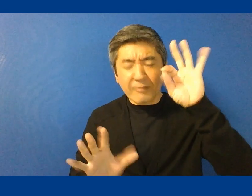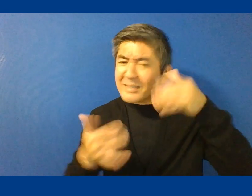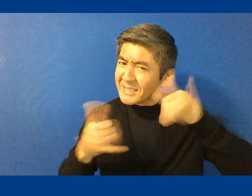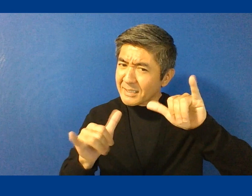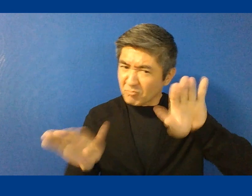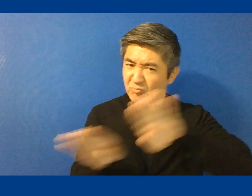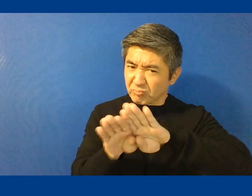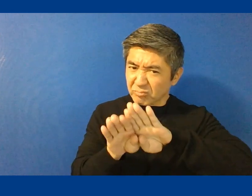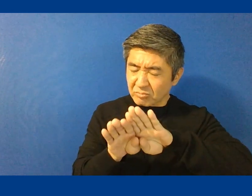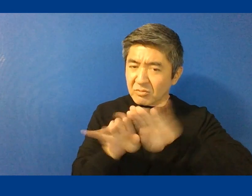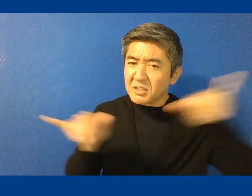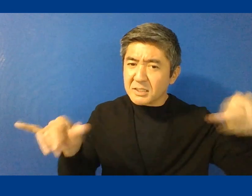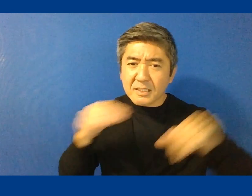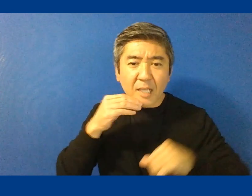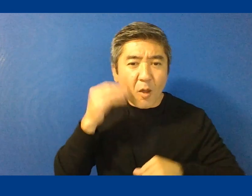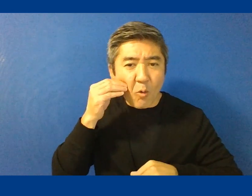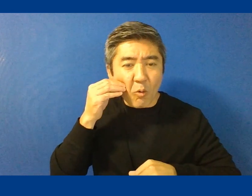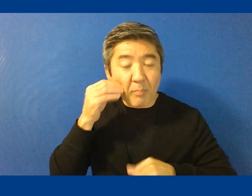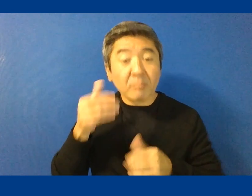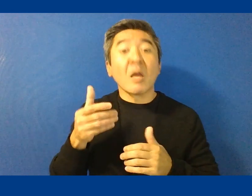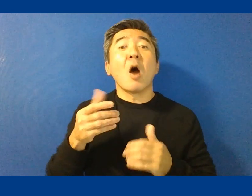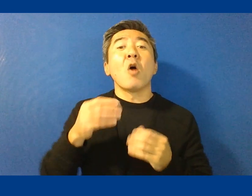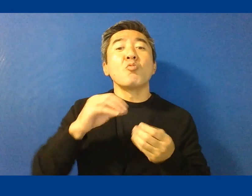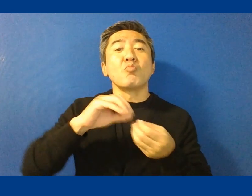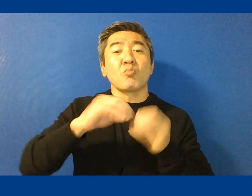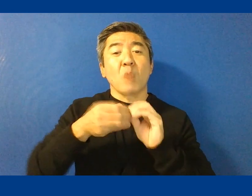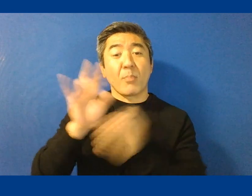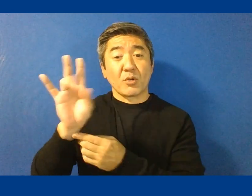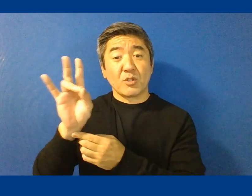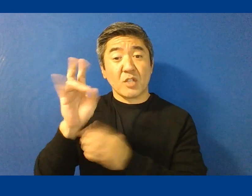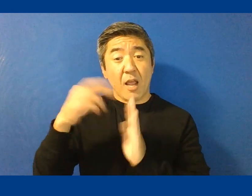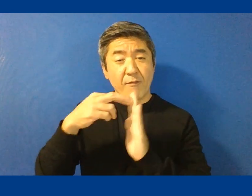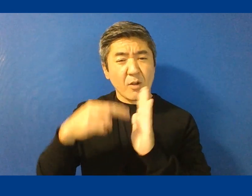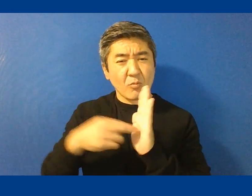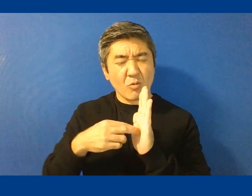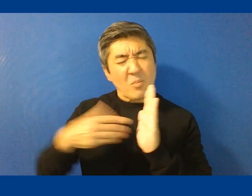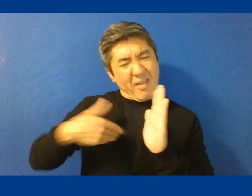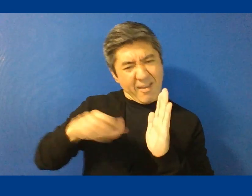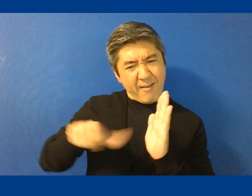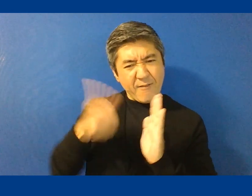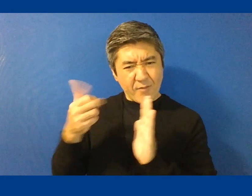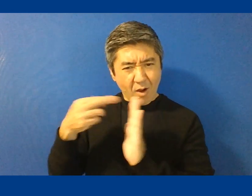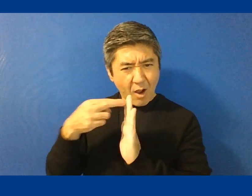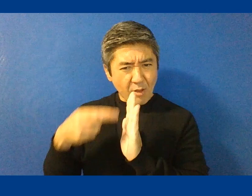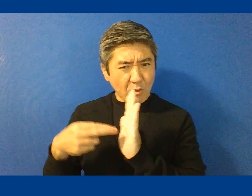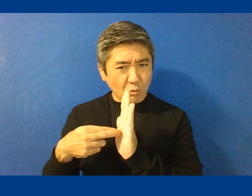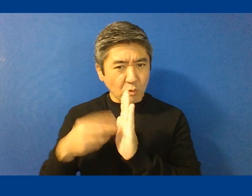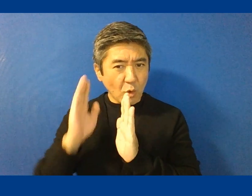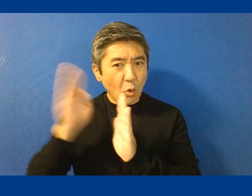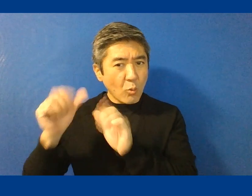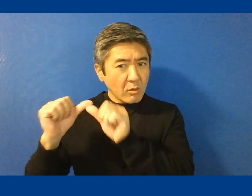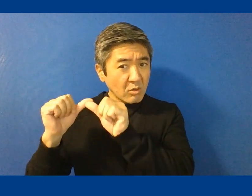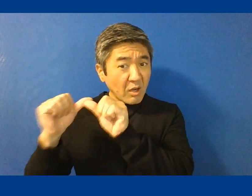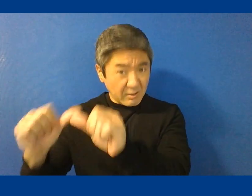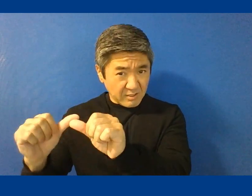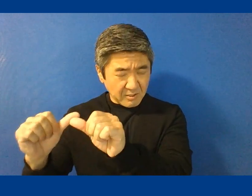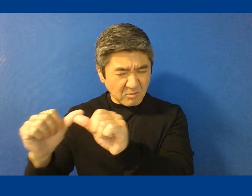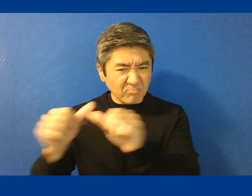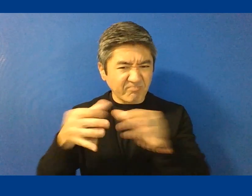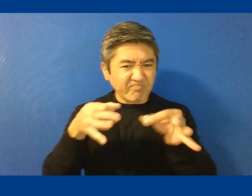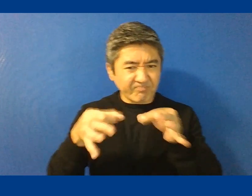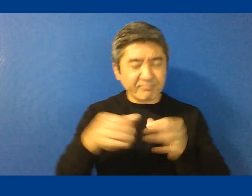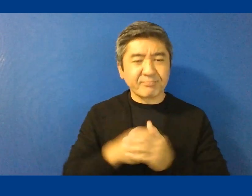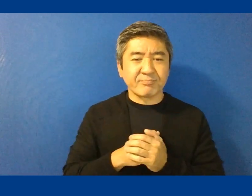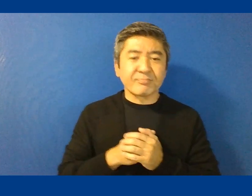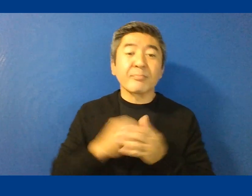new emergency rule number 7 outlines some of the other COVID-19 regulations that continue to be in effect.